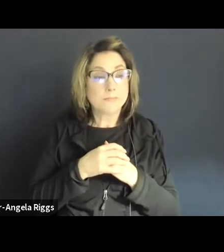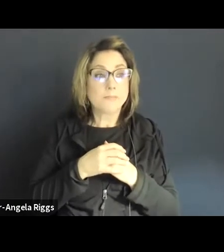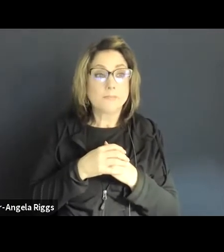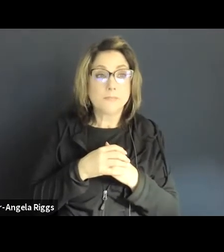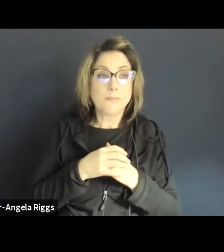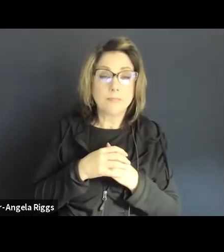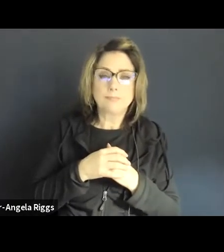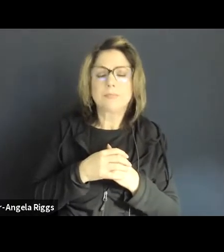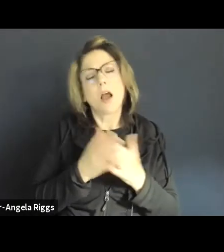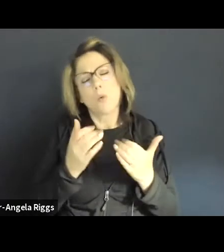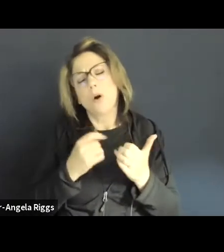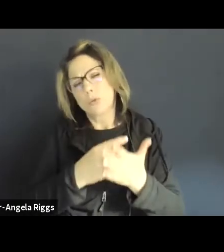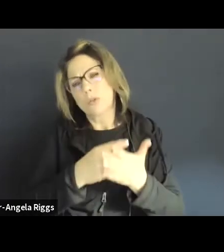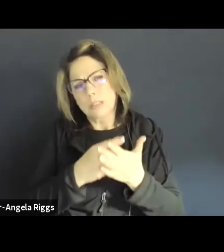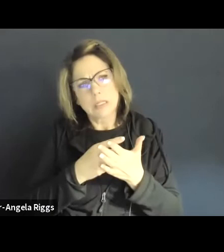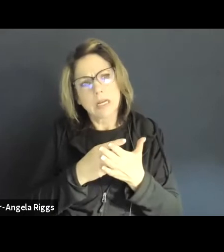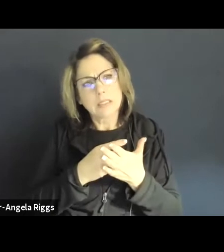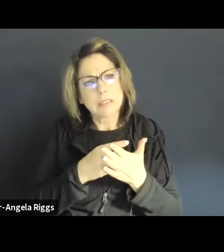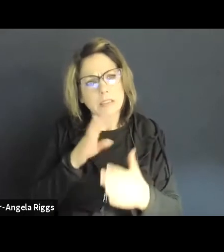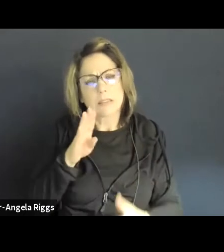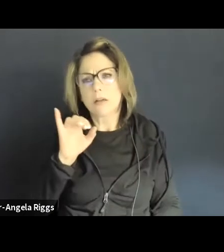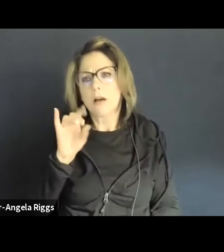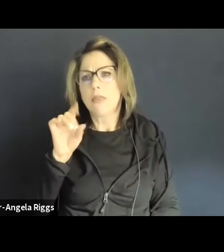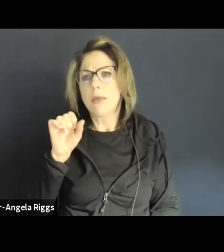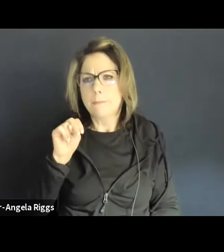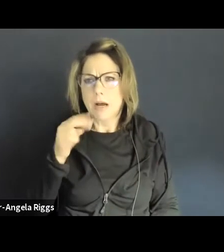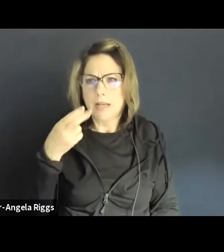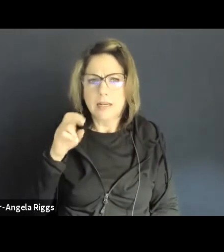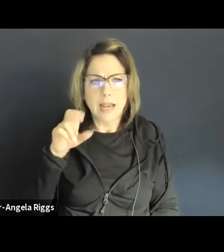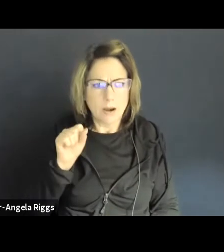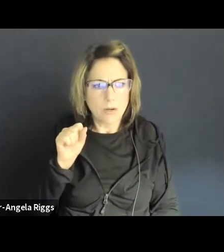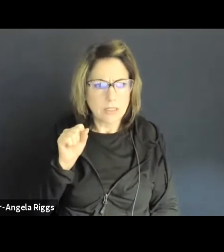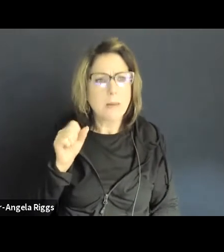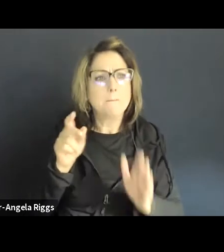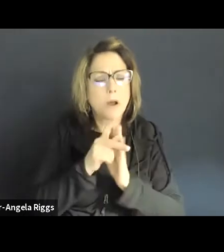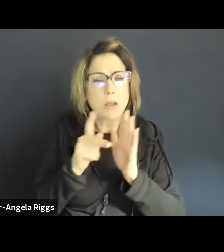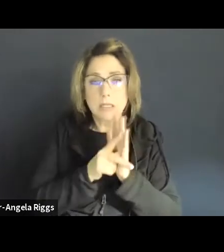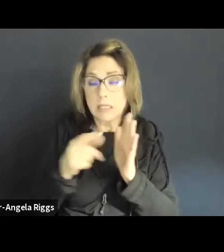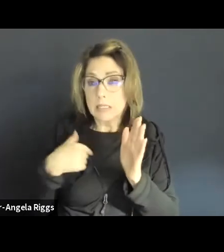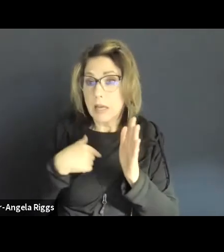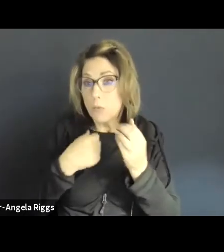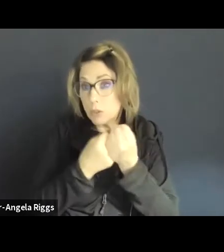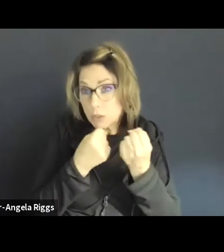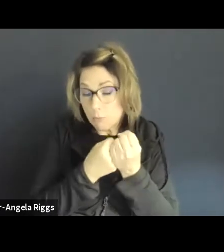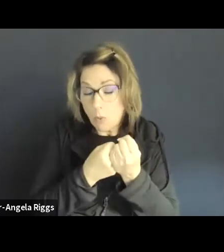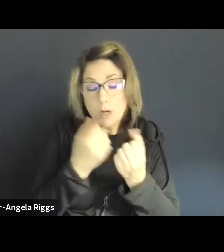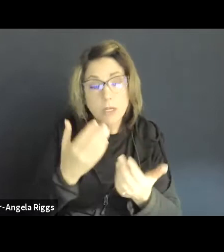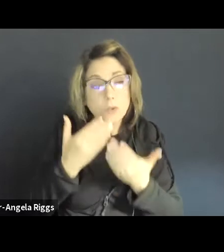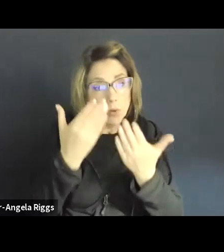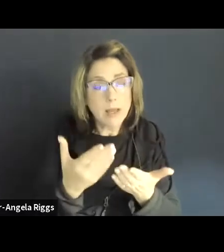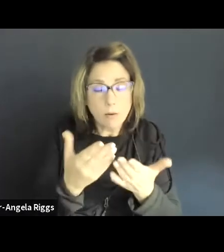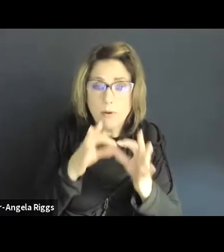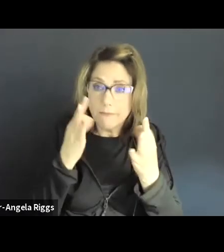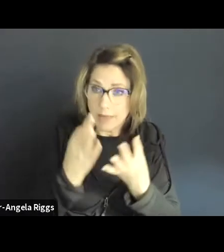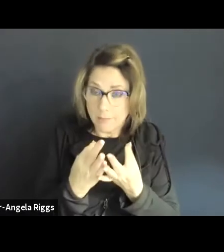Quickly, I want to touch on the Biden-Harris administration priorities that HHS is supporting to help deliver relief to American